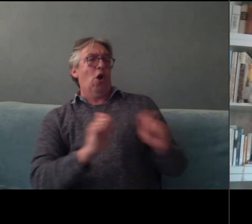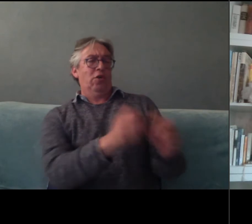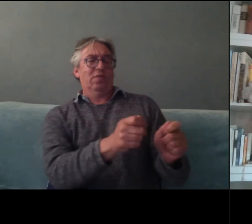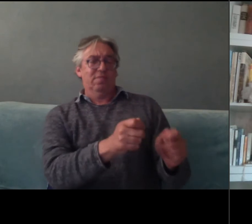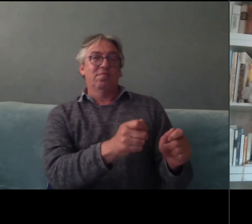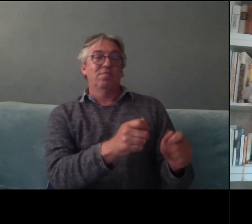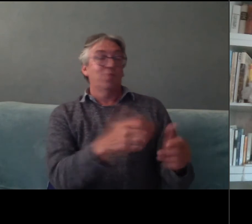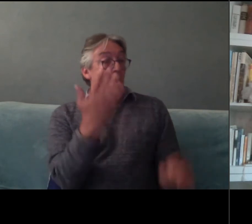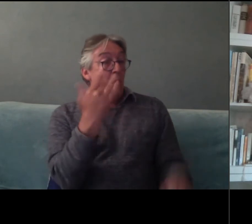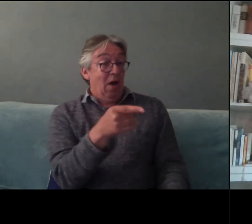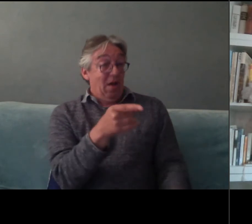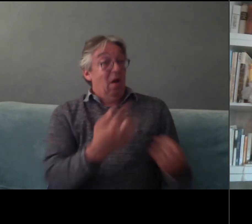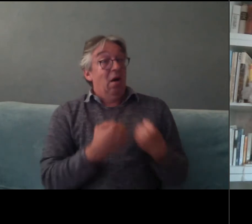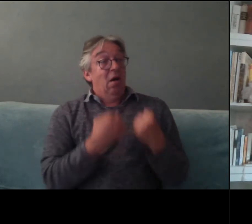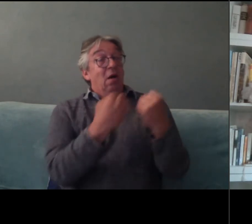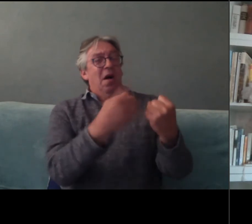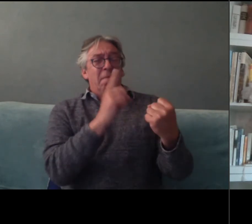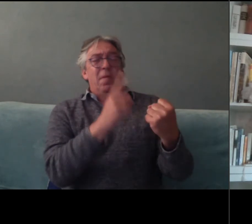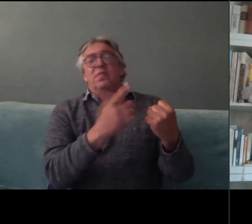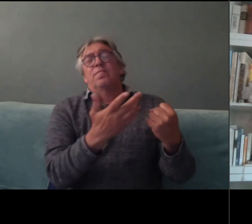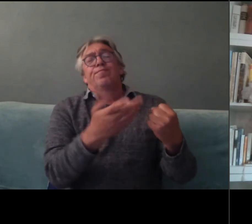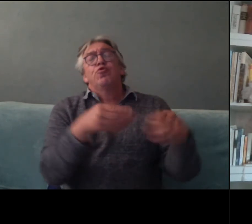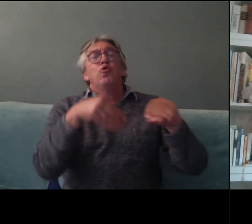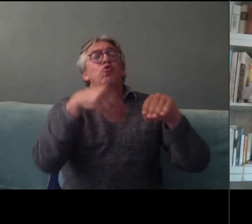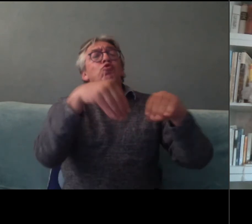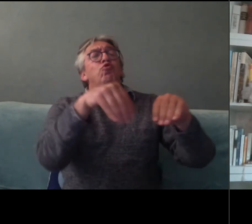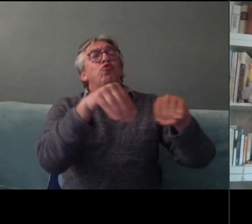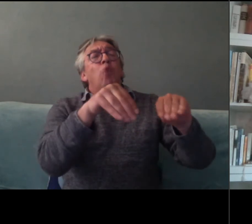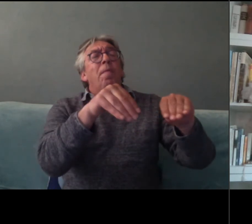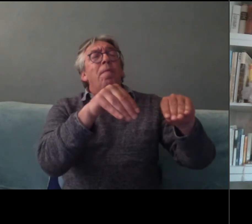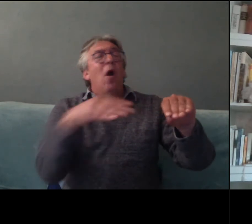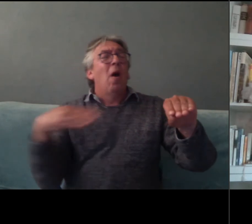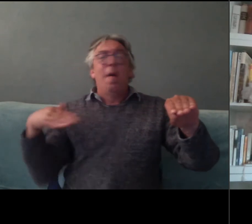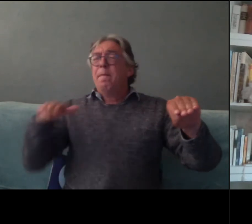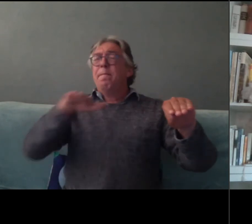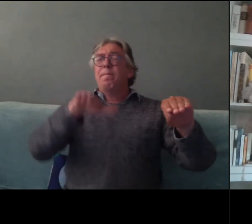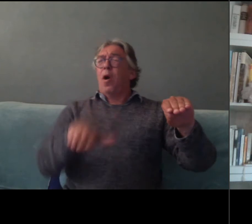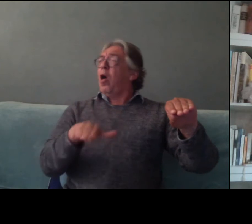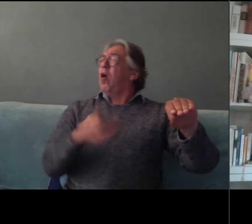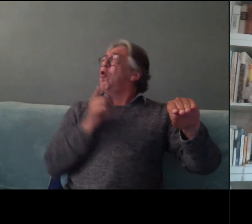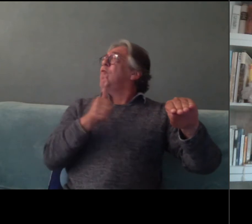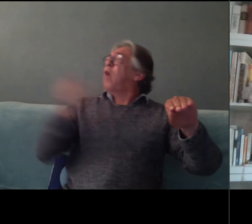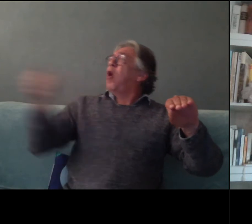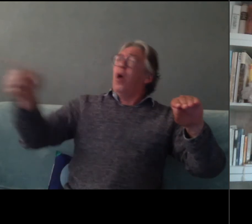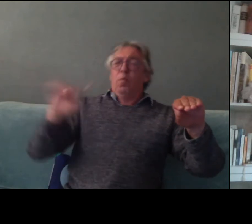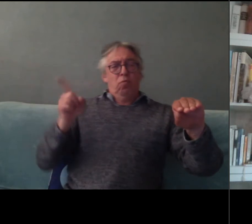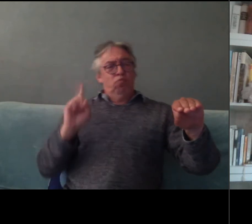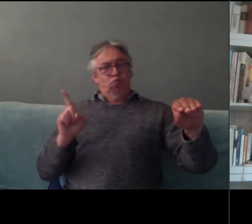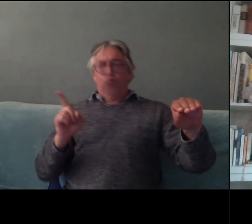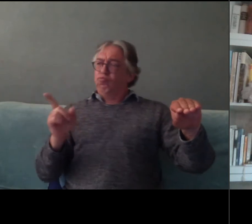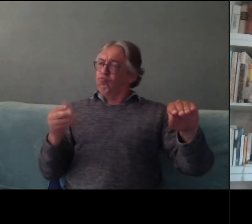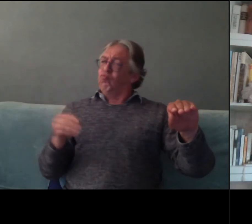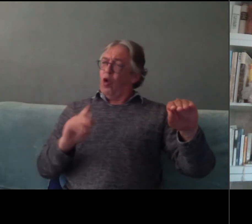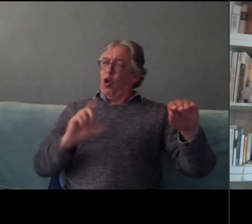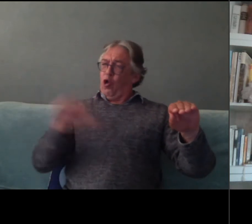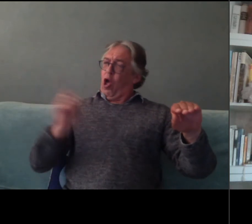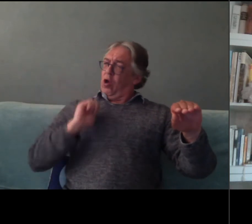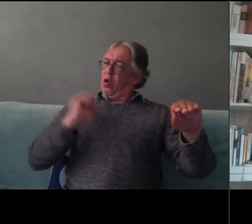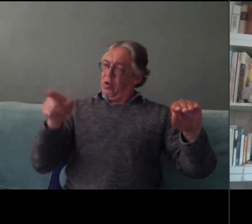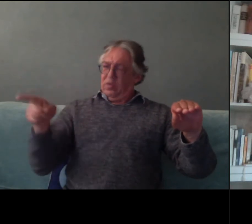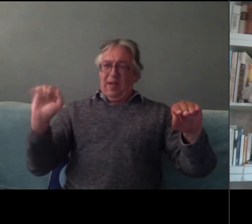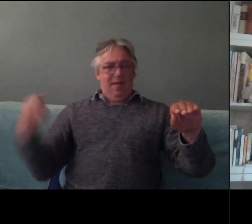the door of their shop, for example. But in some countries, no. And so it means in some countries, those people